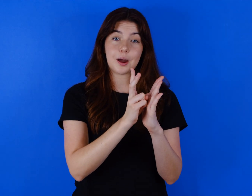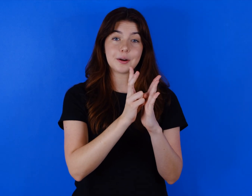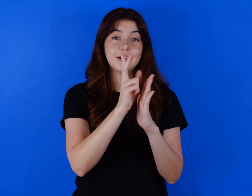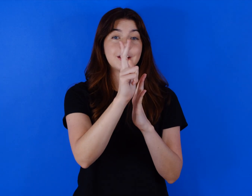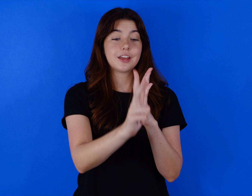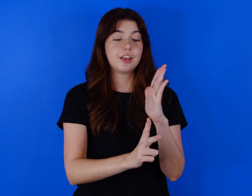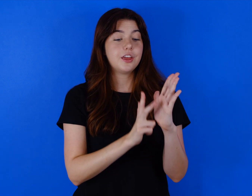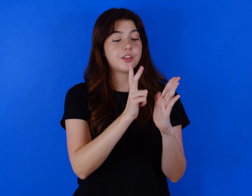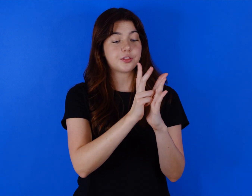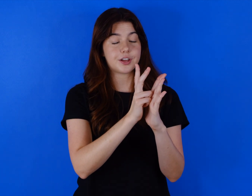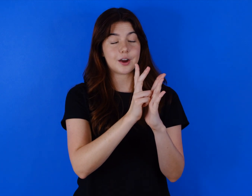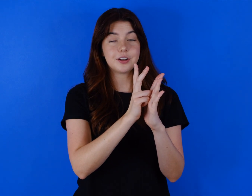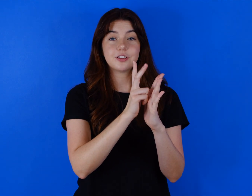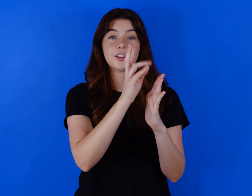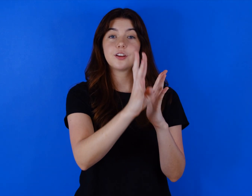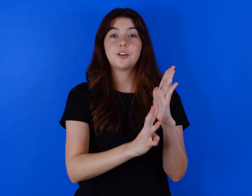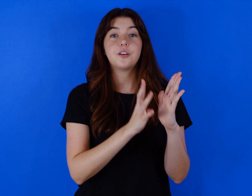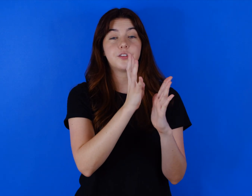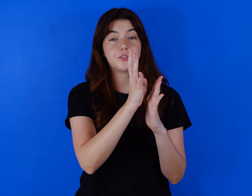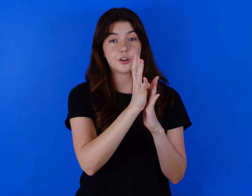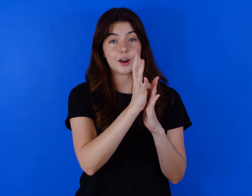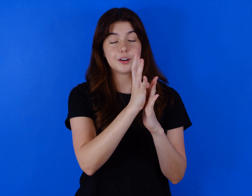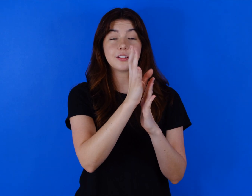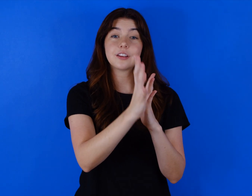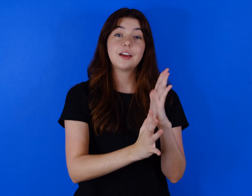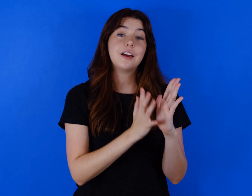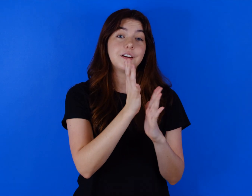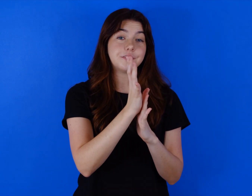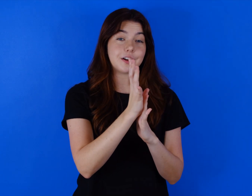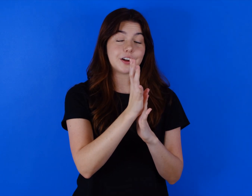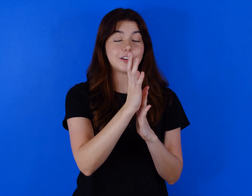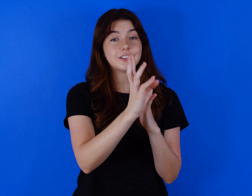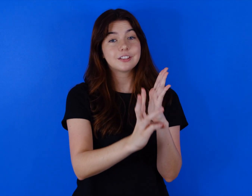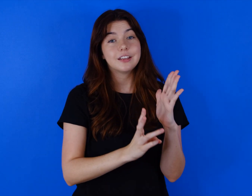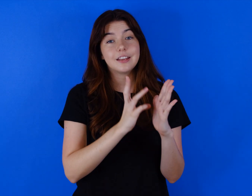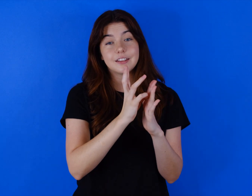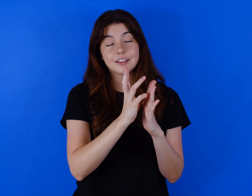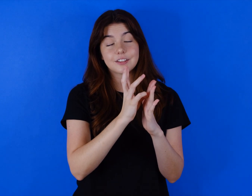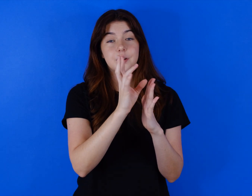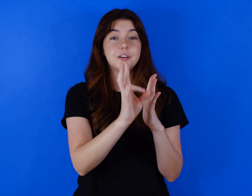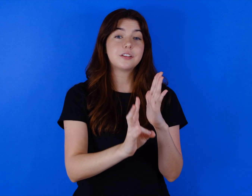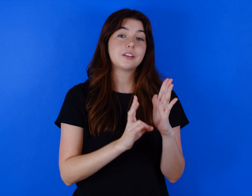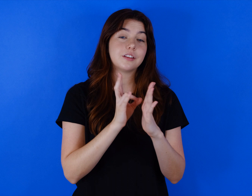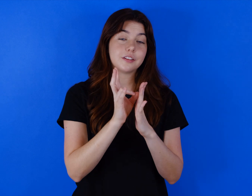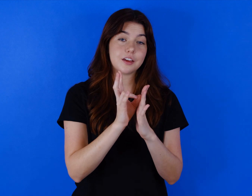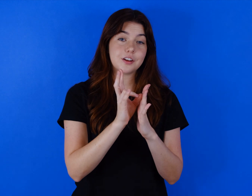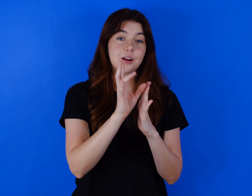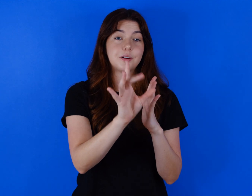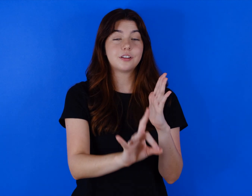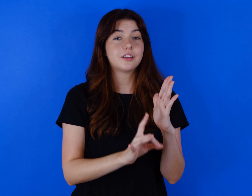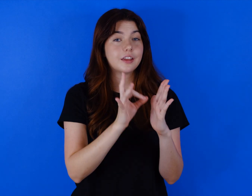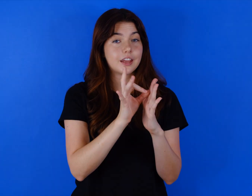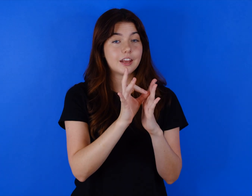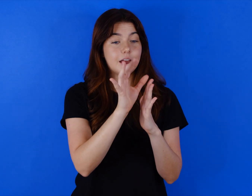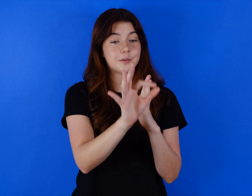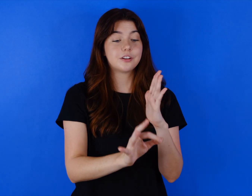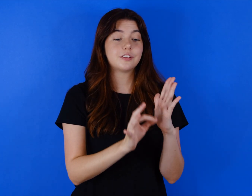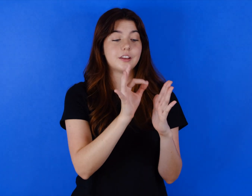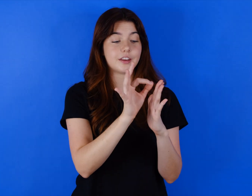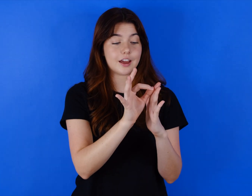hour, 3 hours, 4 hours, 5 hours, 6 hours, 7 hours, 8 hours, 9